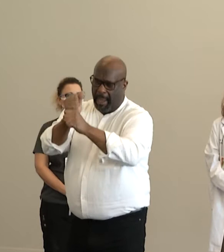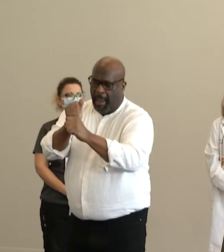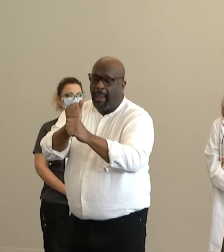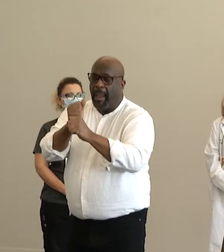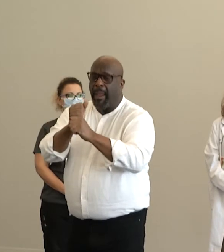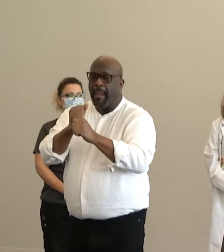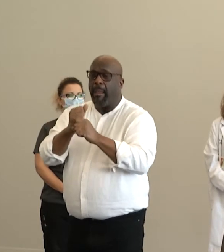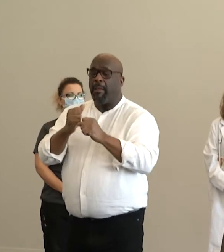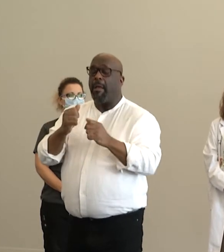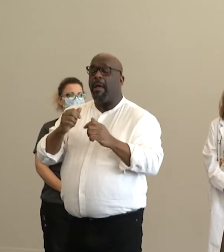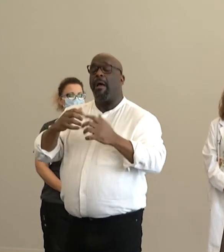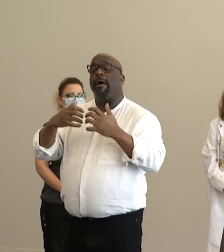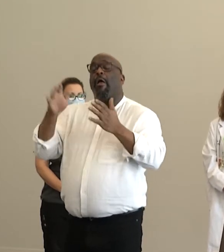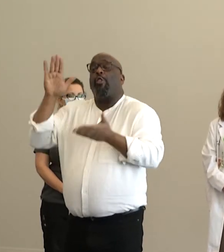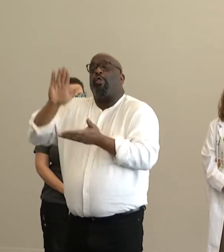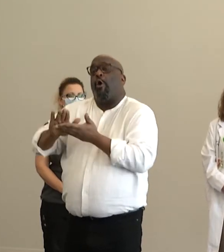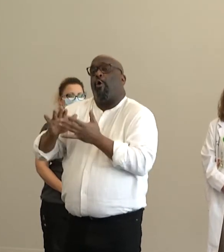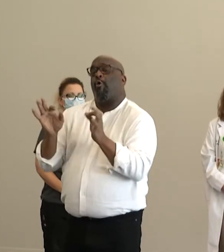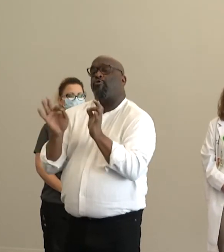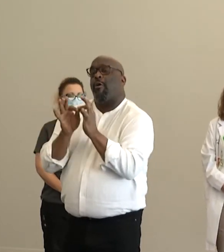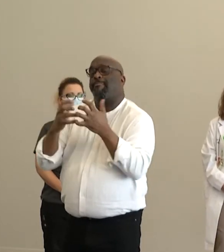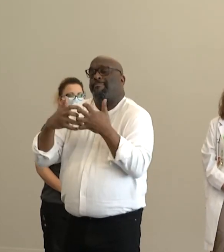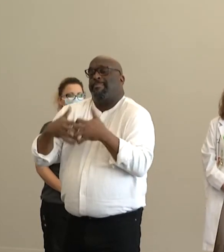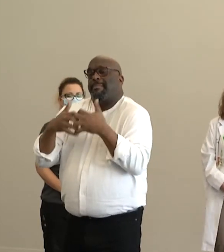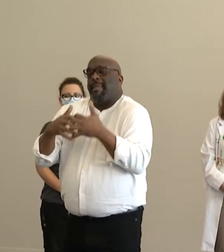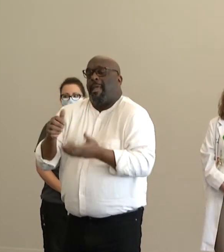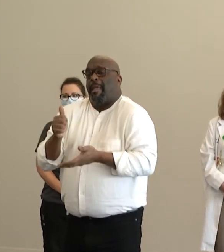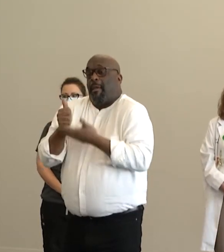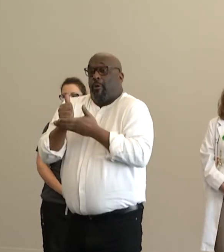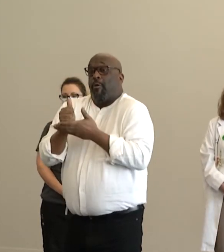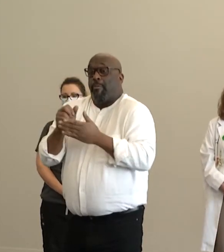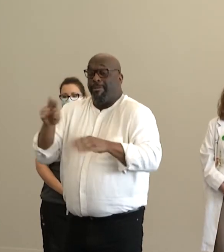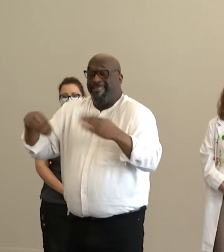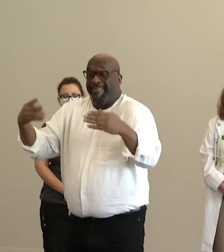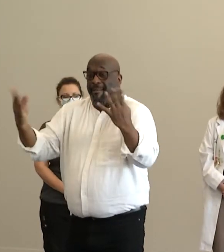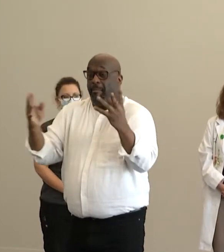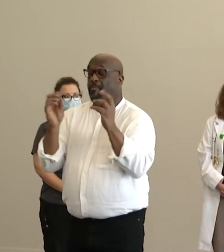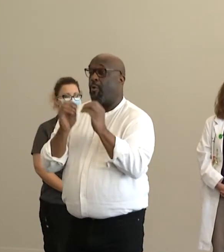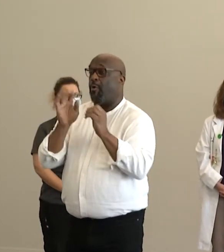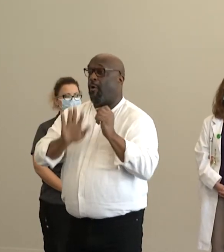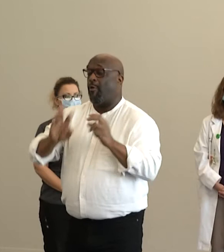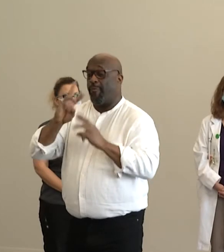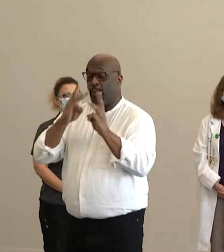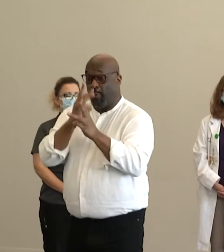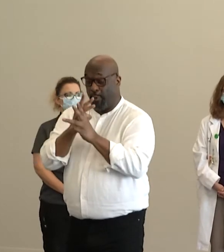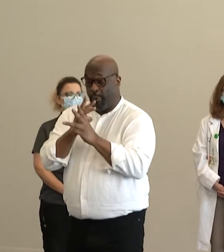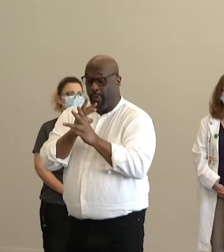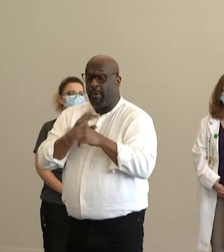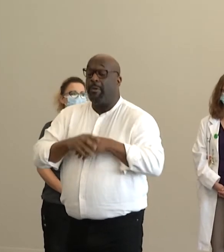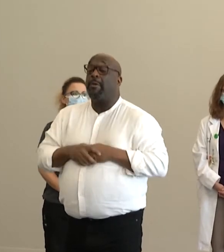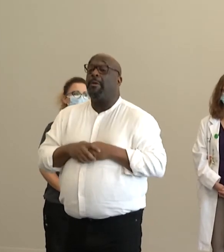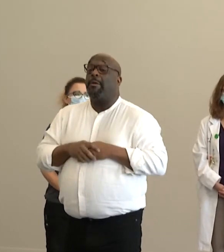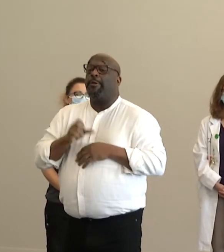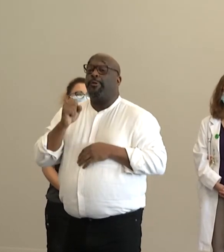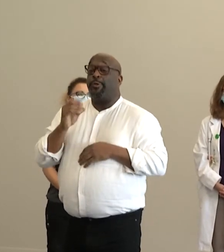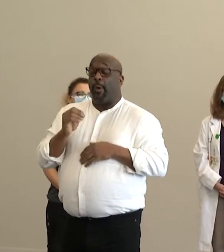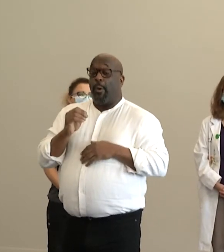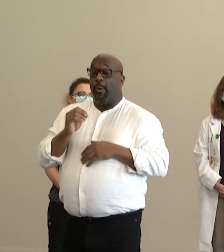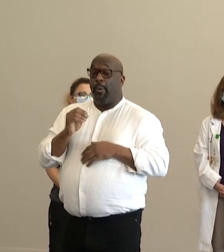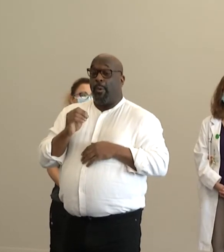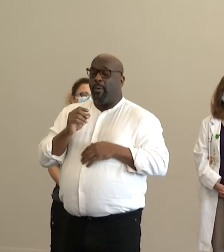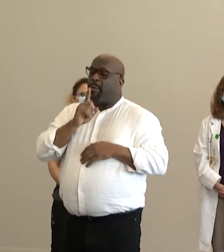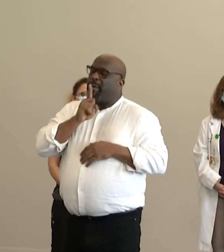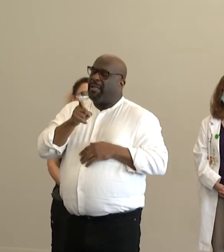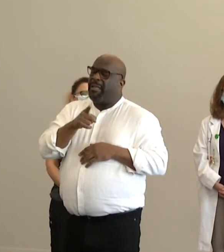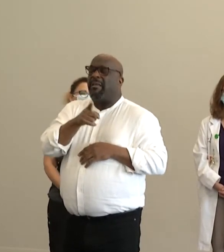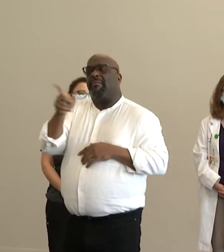low-cost ventilator to help out with the ventilator shortage that we're seeing worldwide. They are a great